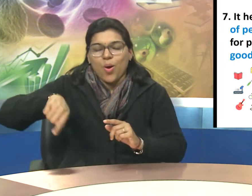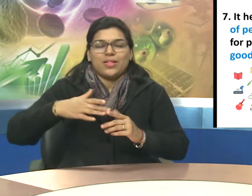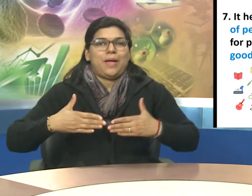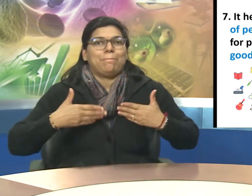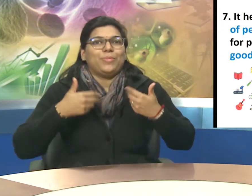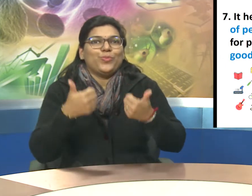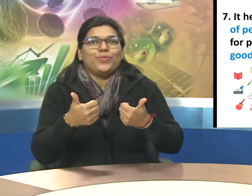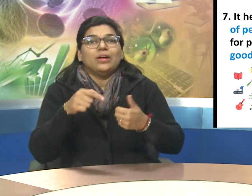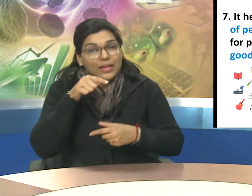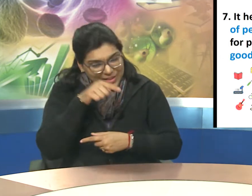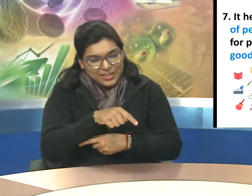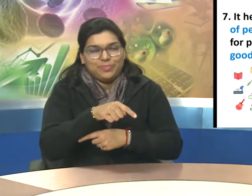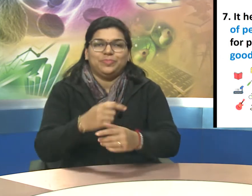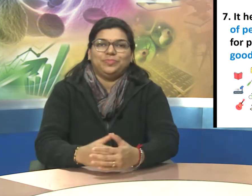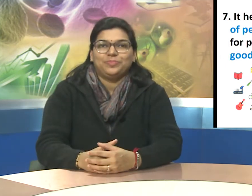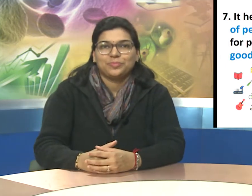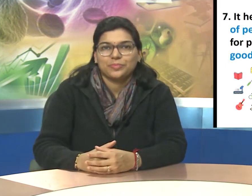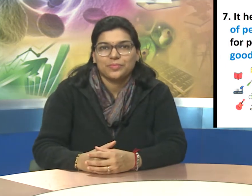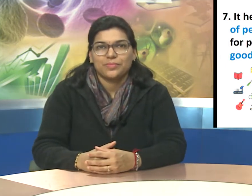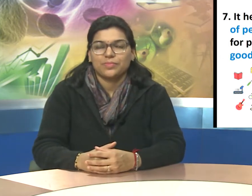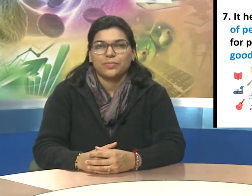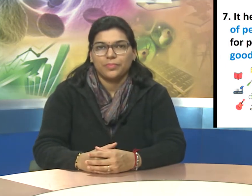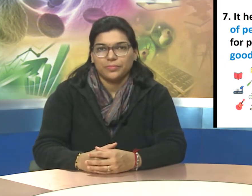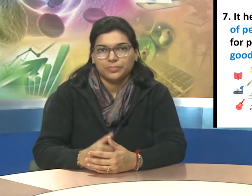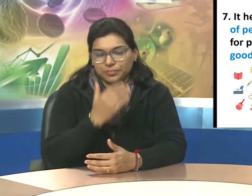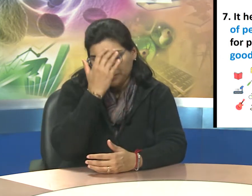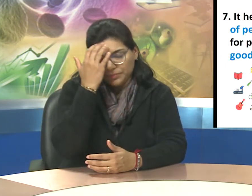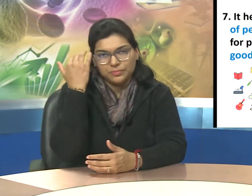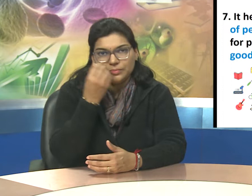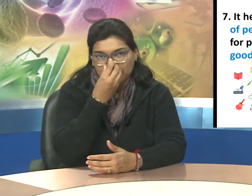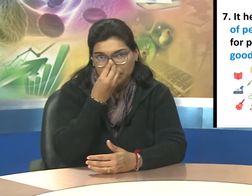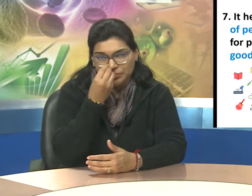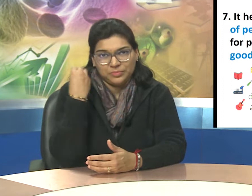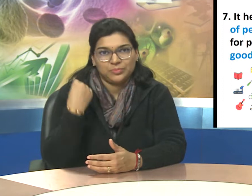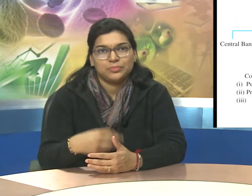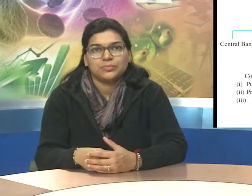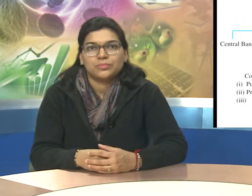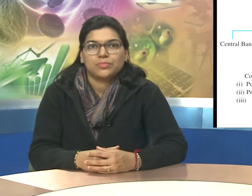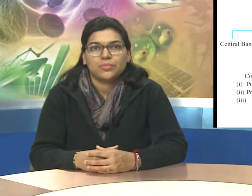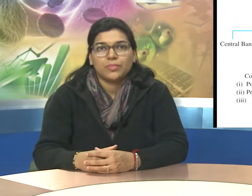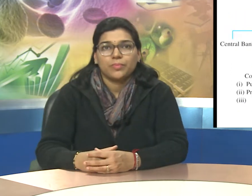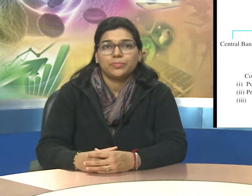consumers and their durable goods like houses, automobiles.